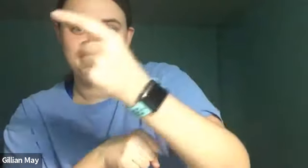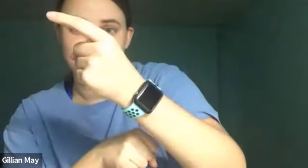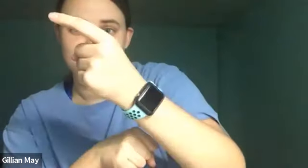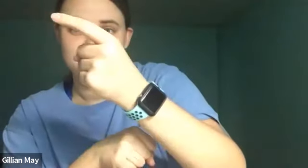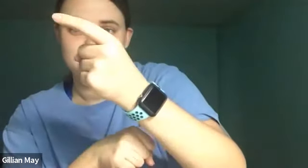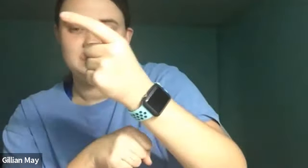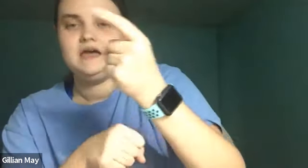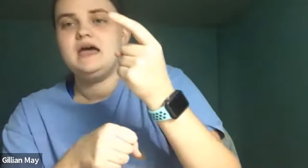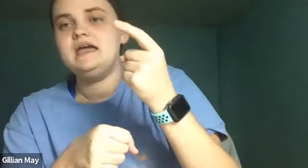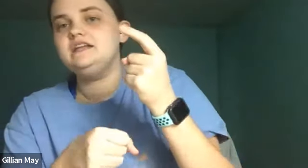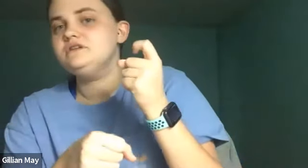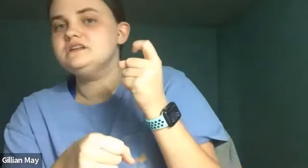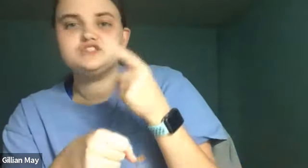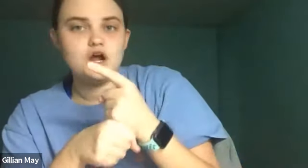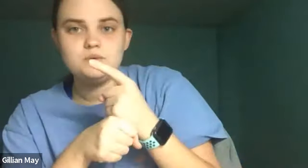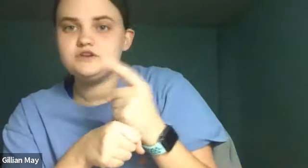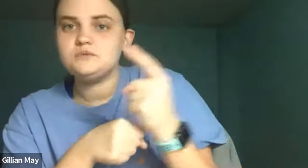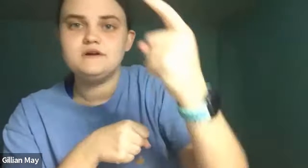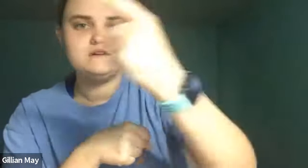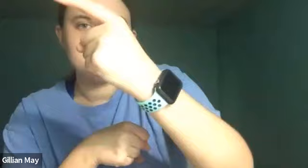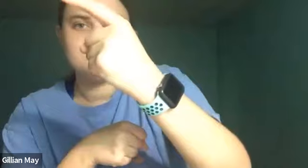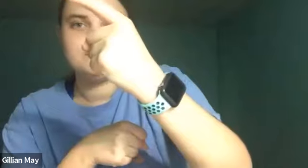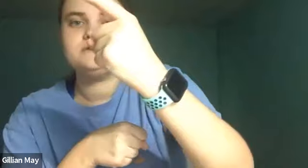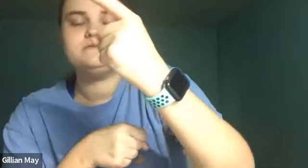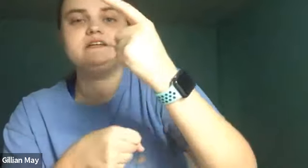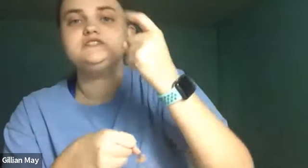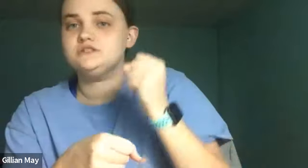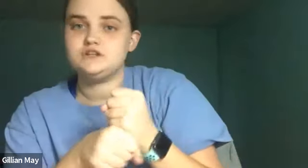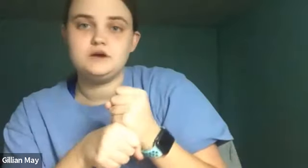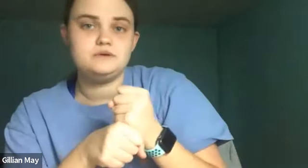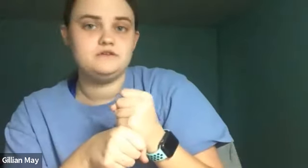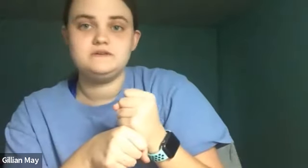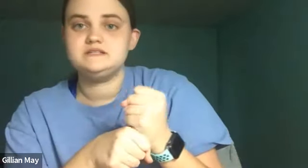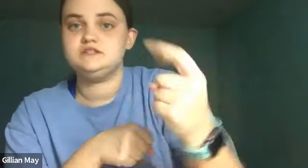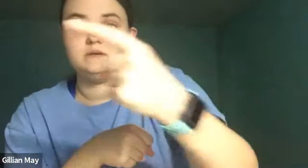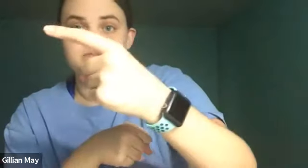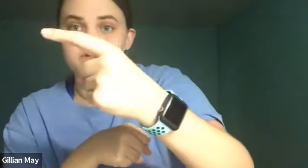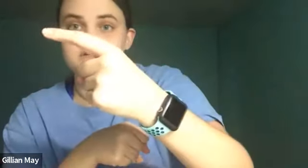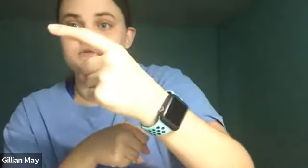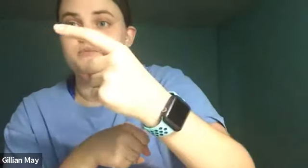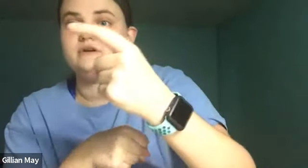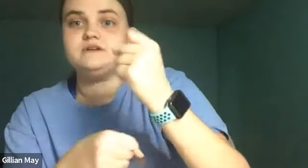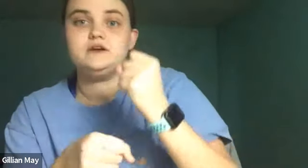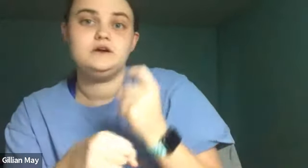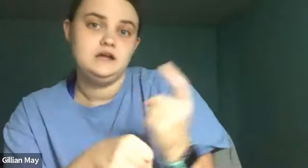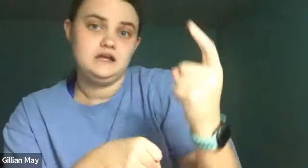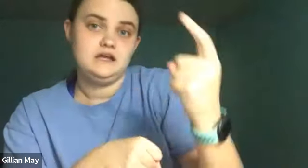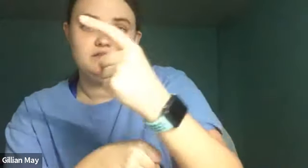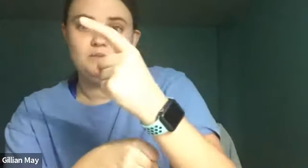year. And you can start with your pointer finger on your fist. You can start with your fists and turn it to a pointer finger. Either way